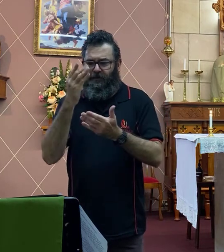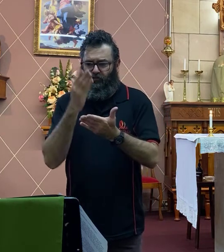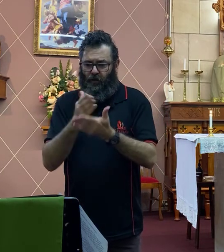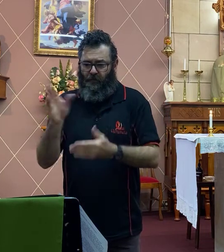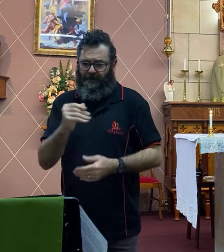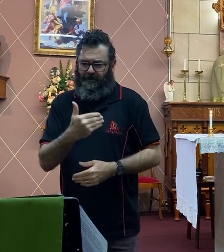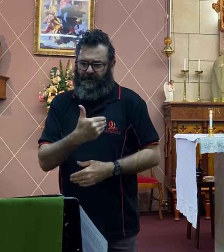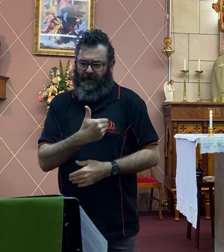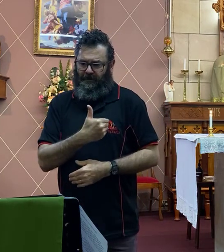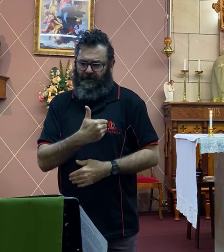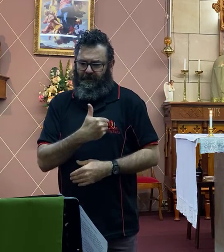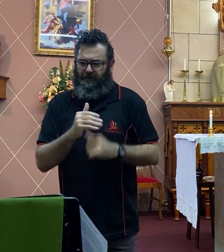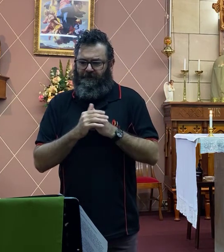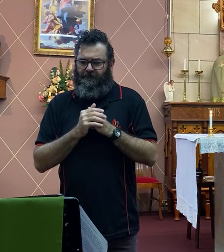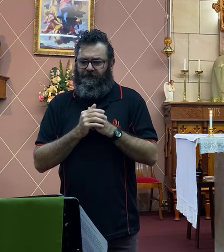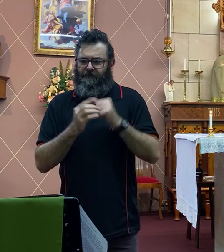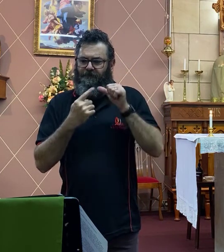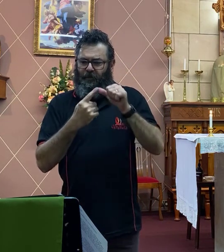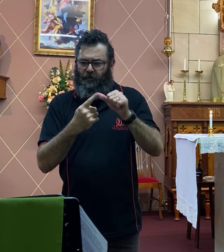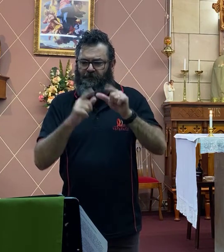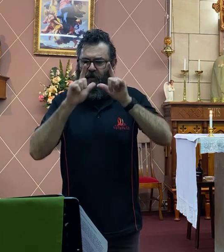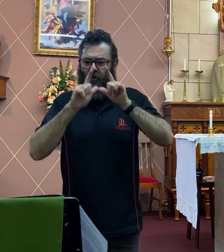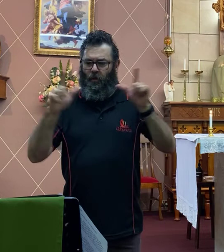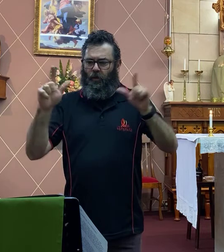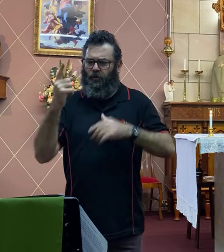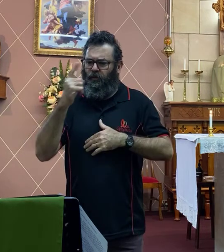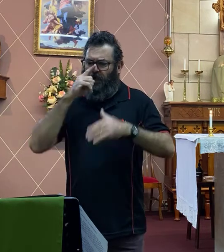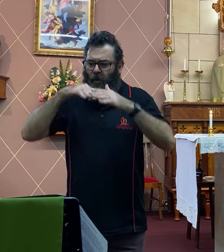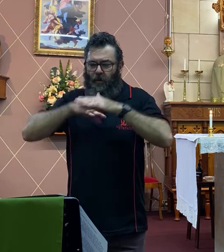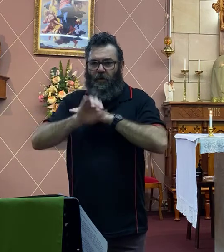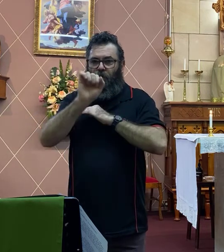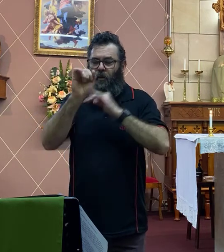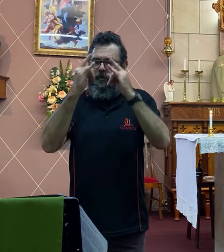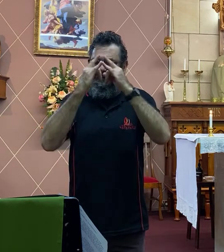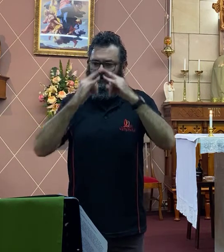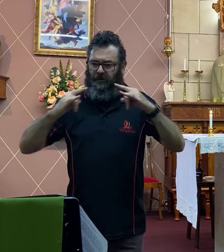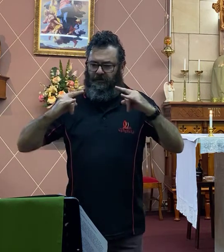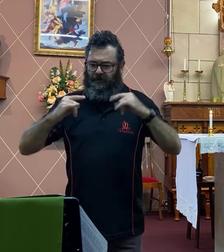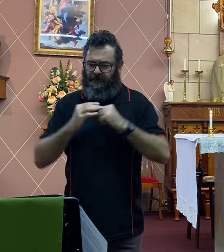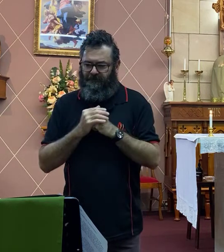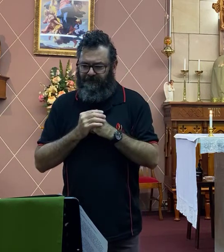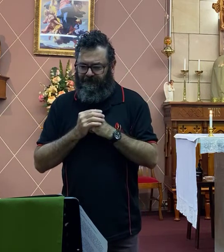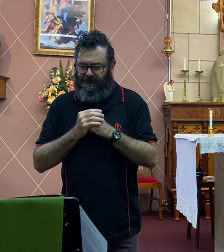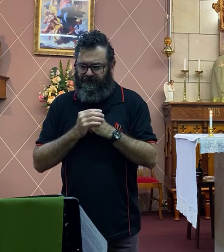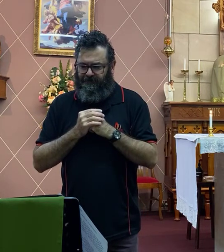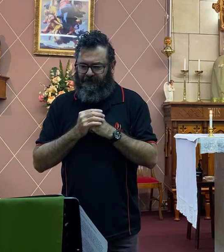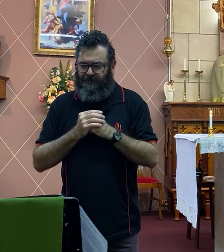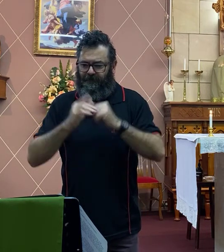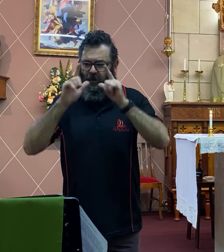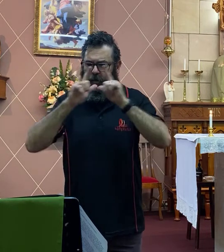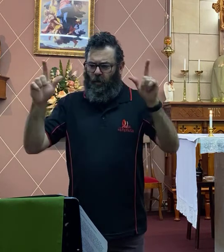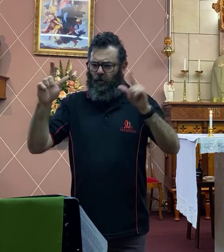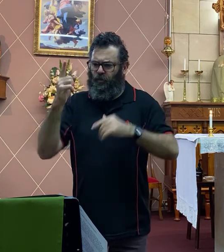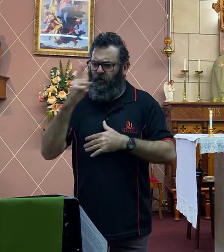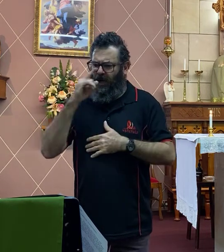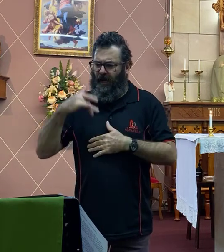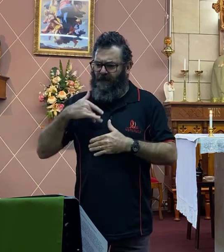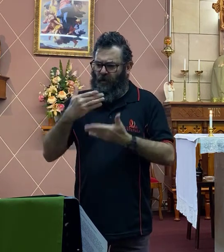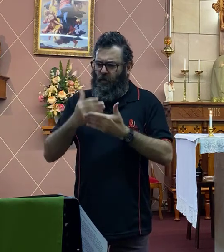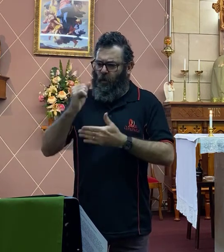fairly and tells the truth from his heart? Response, Lord, who can go into your tent?